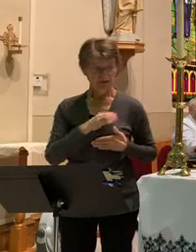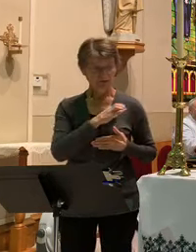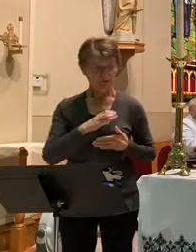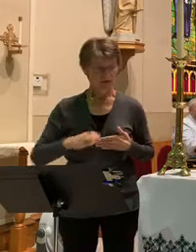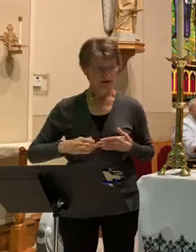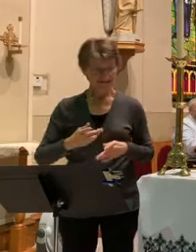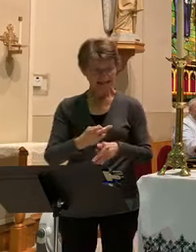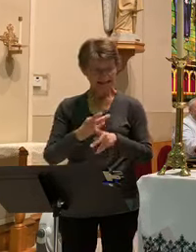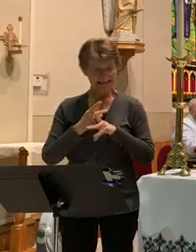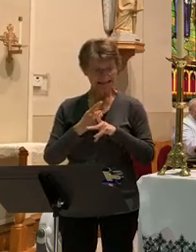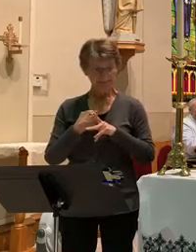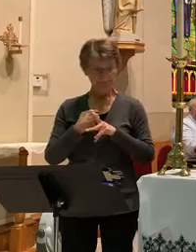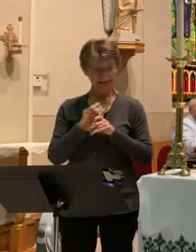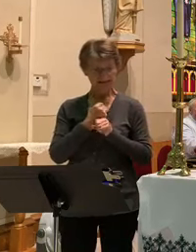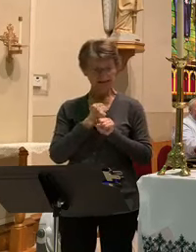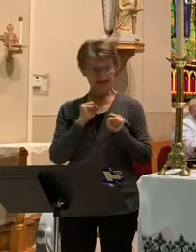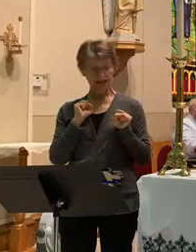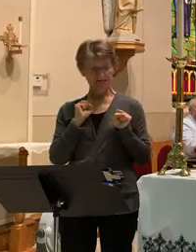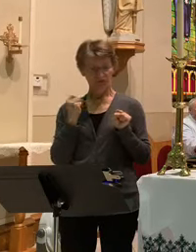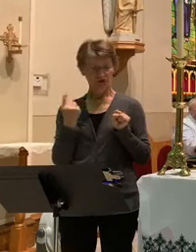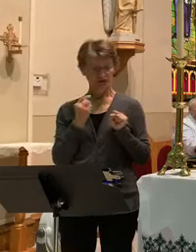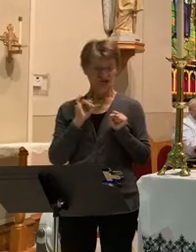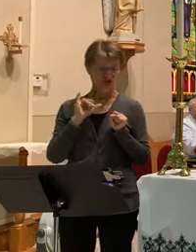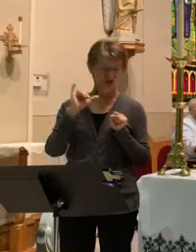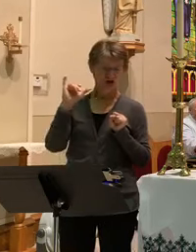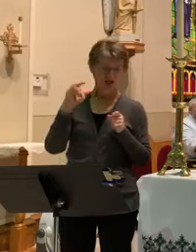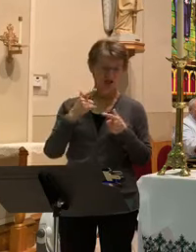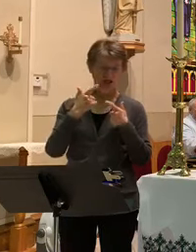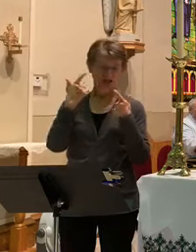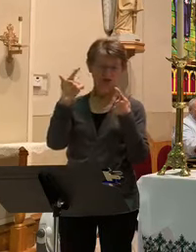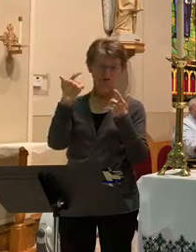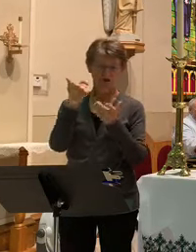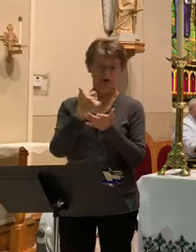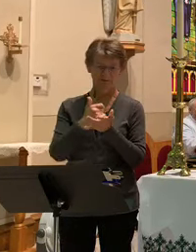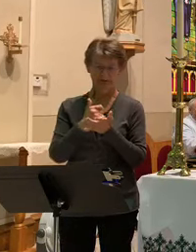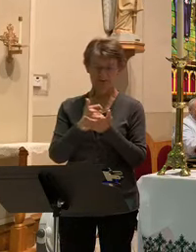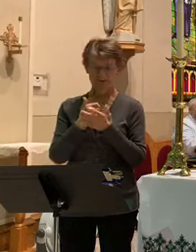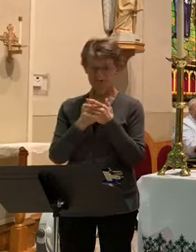me safe for eternal life. Amen.